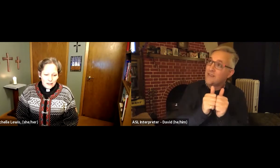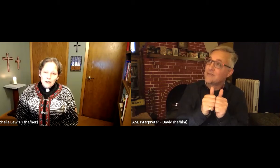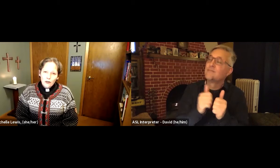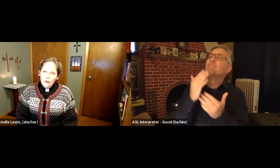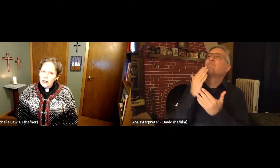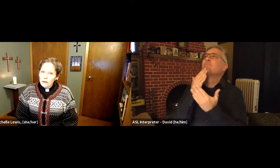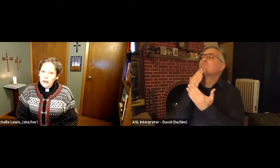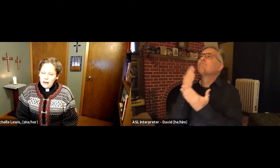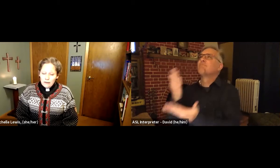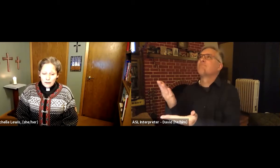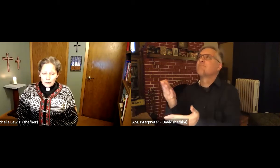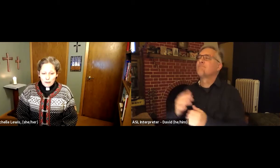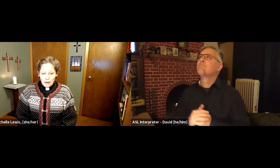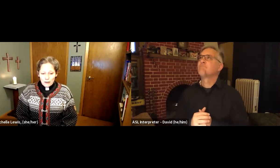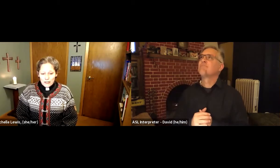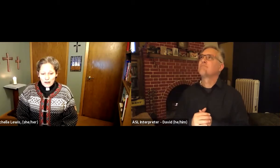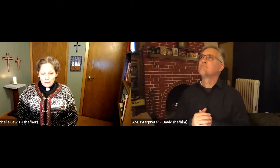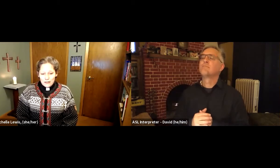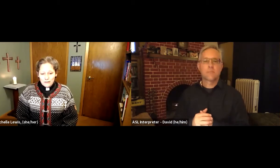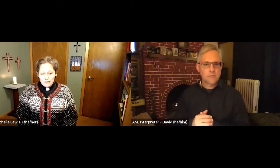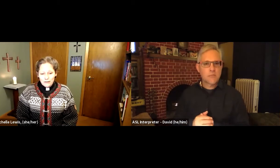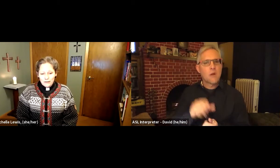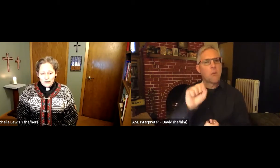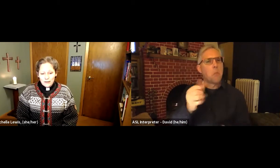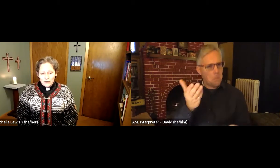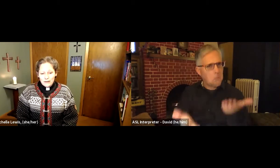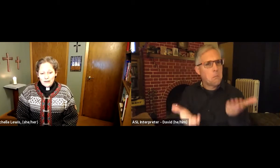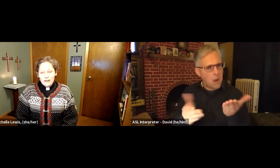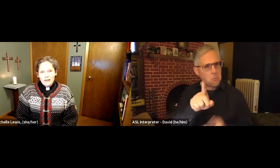Yes, we may have learned about ourselves.